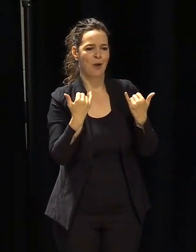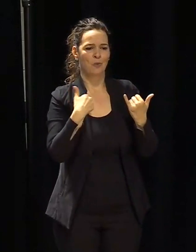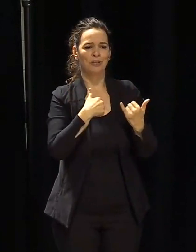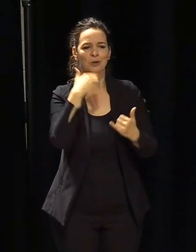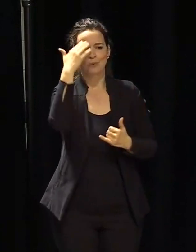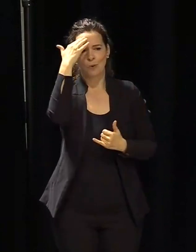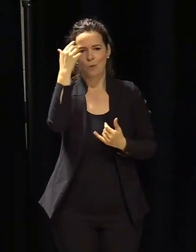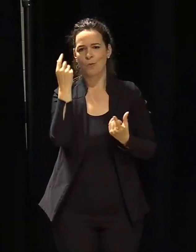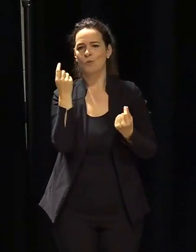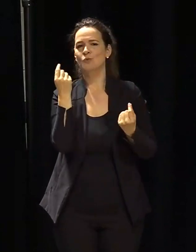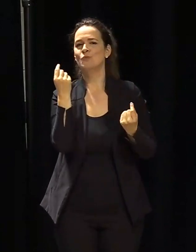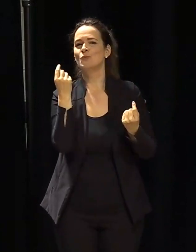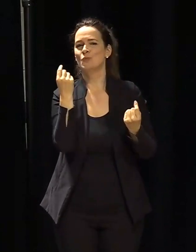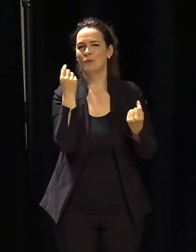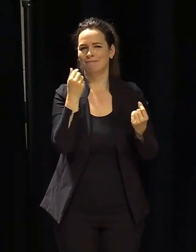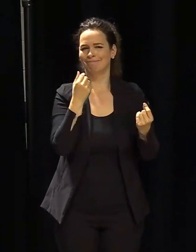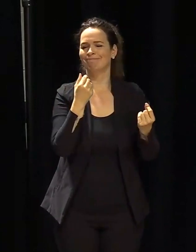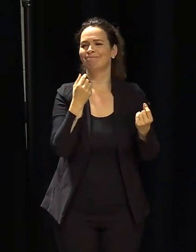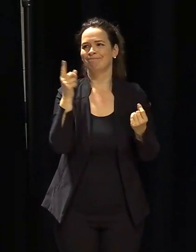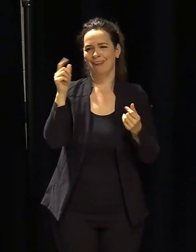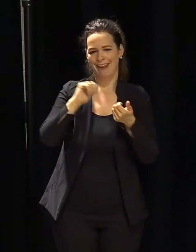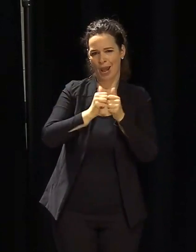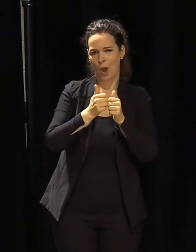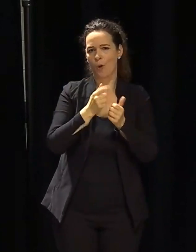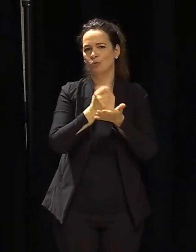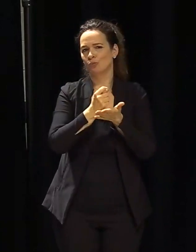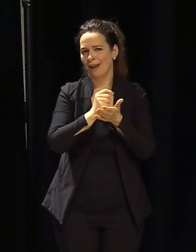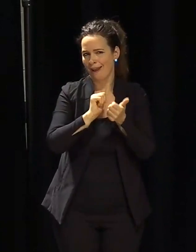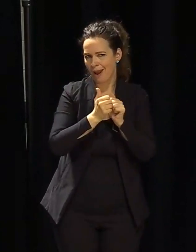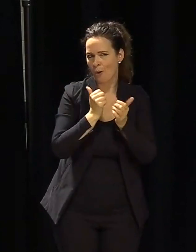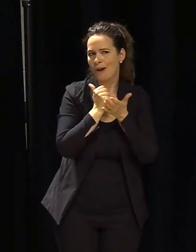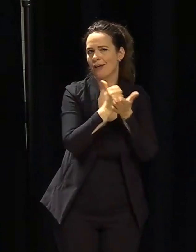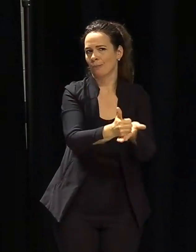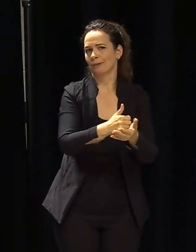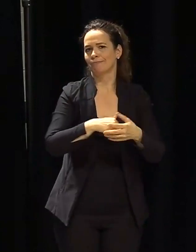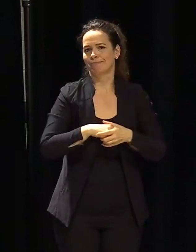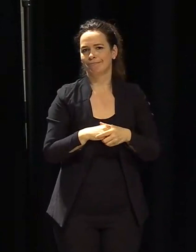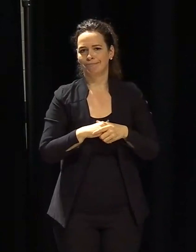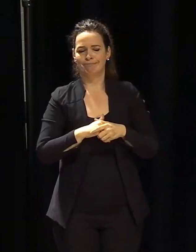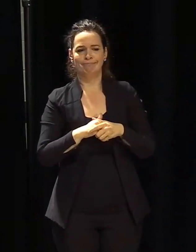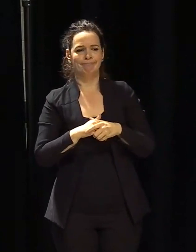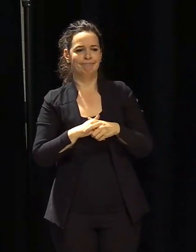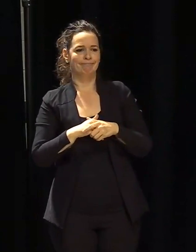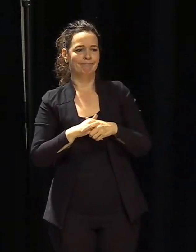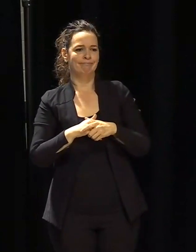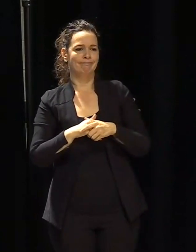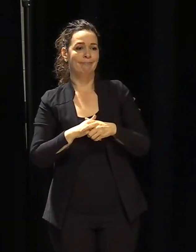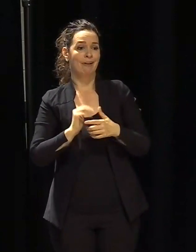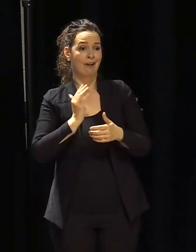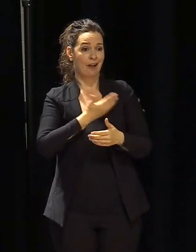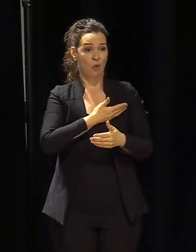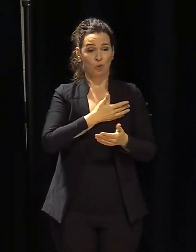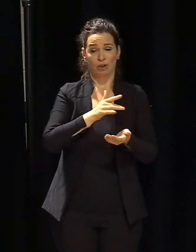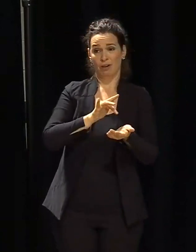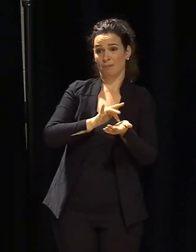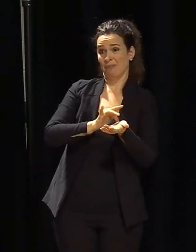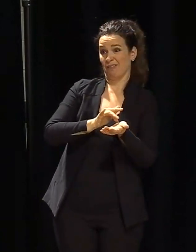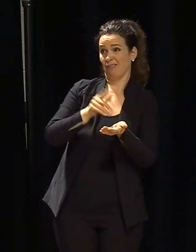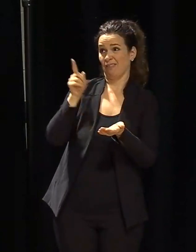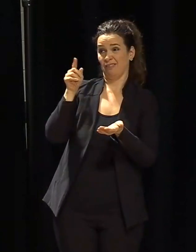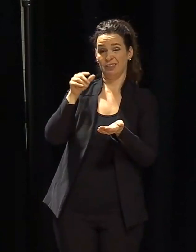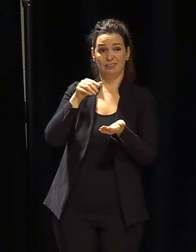whole system. So our medical professionals are doing really unbelievable work.